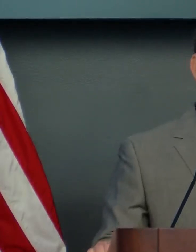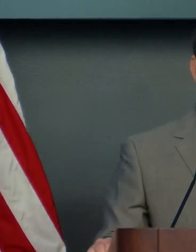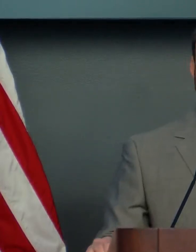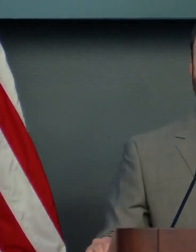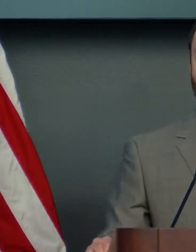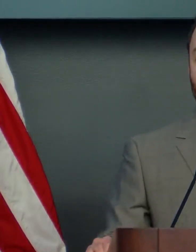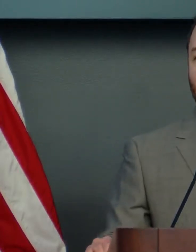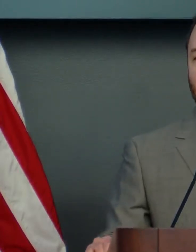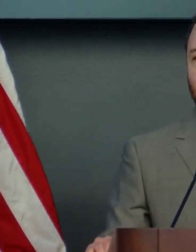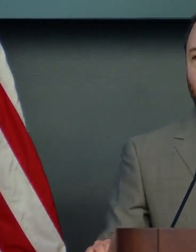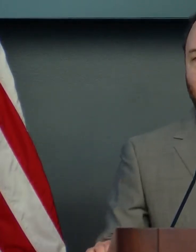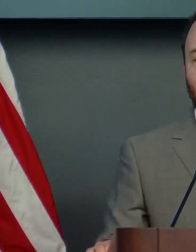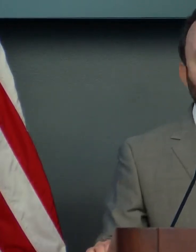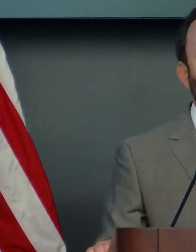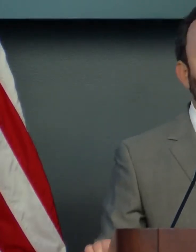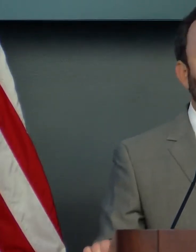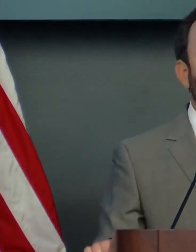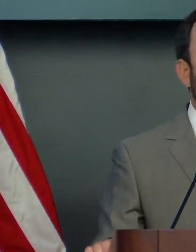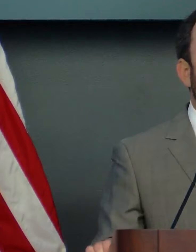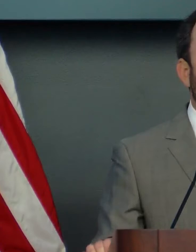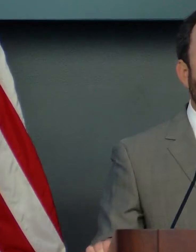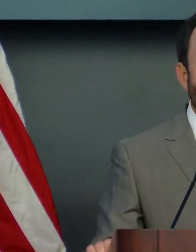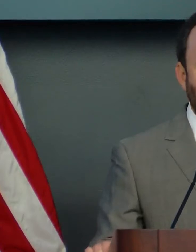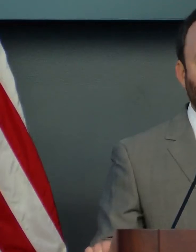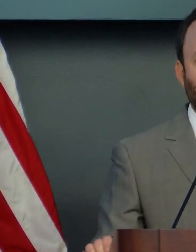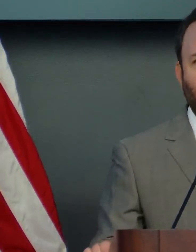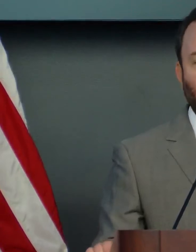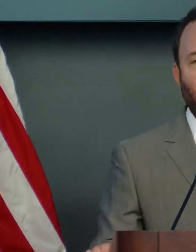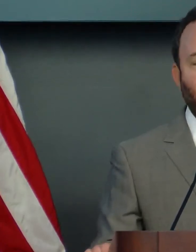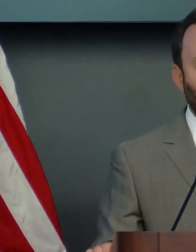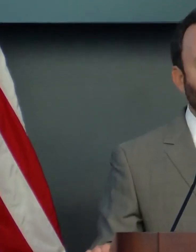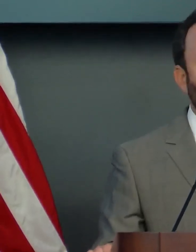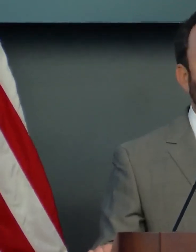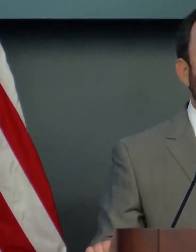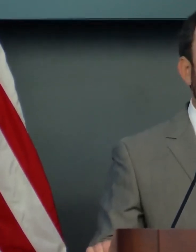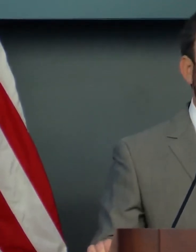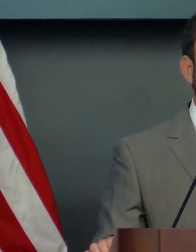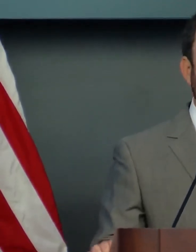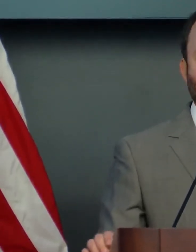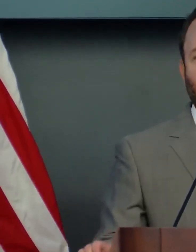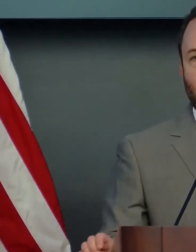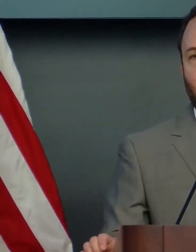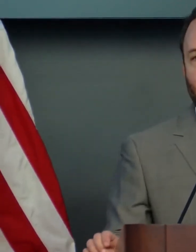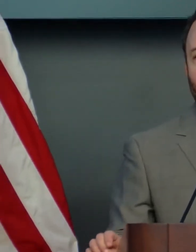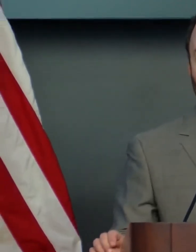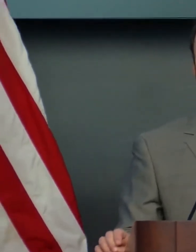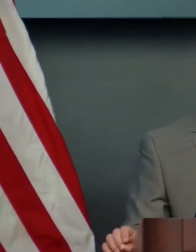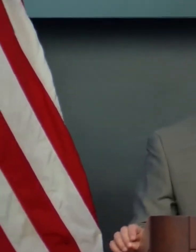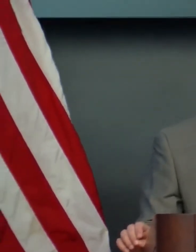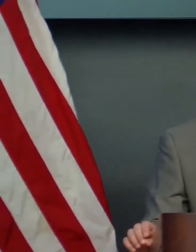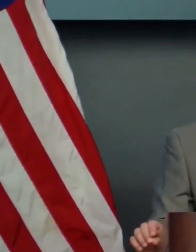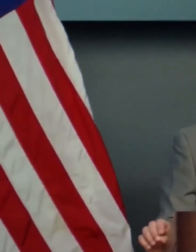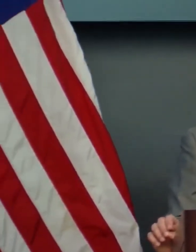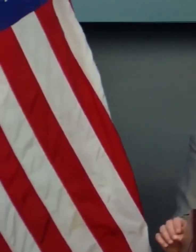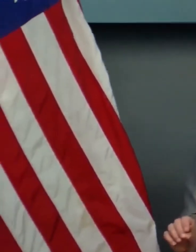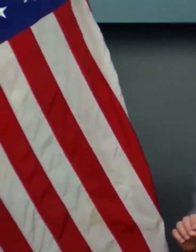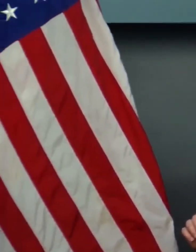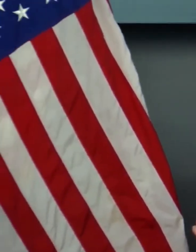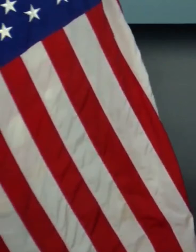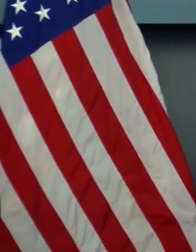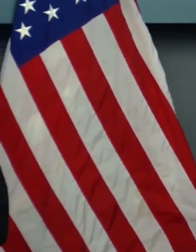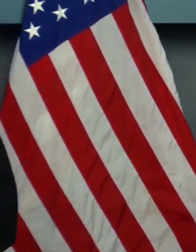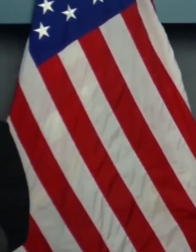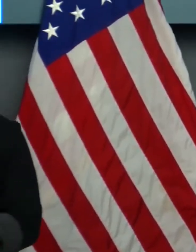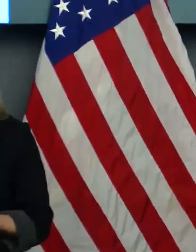of the entire population of Louisiana was infected with COVID-19. And that's just the infections that we know